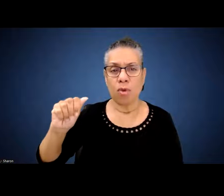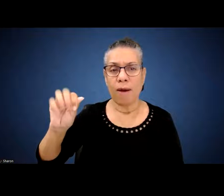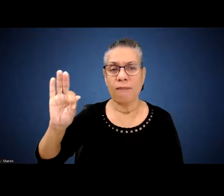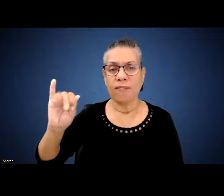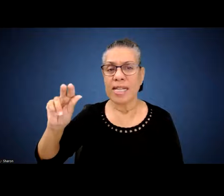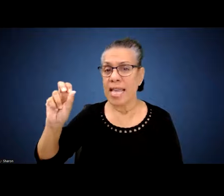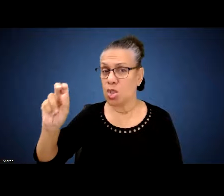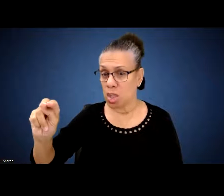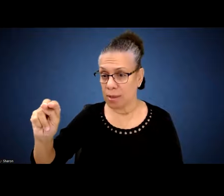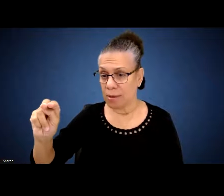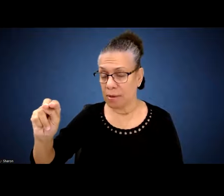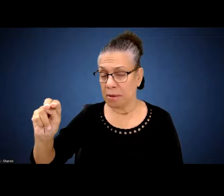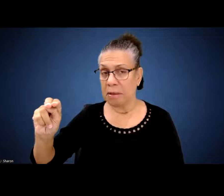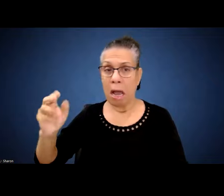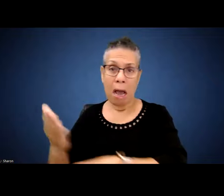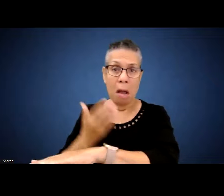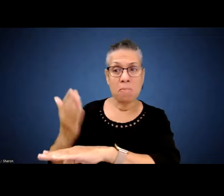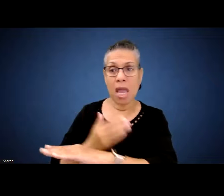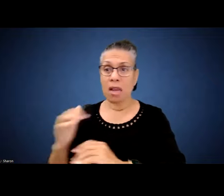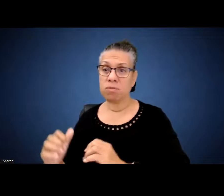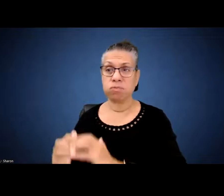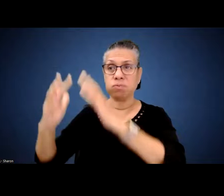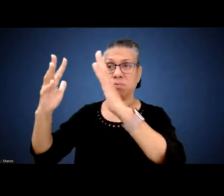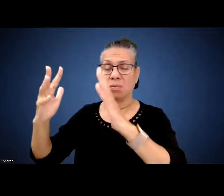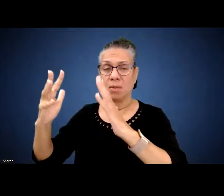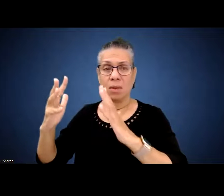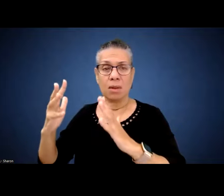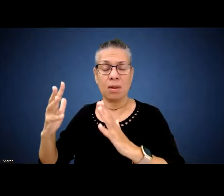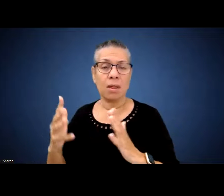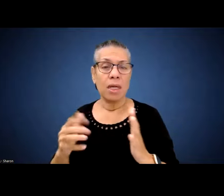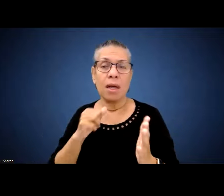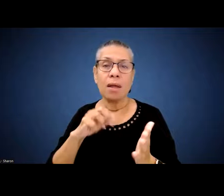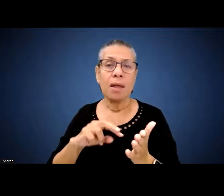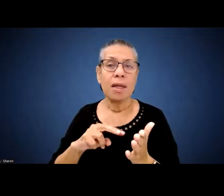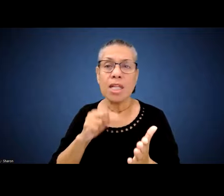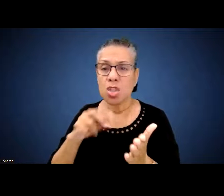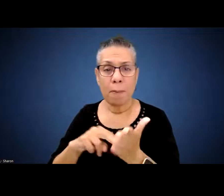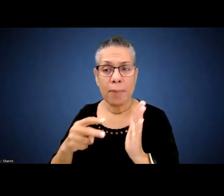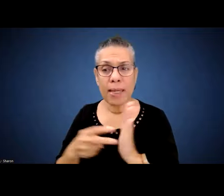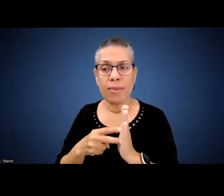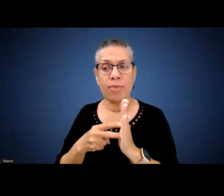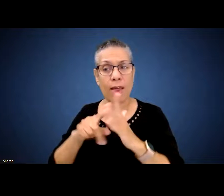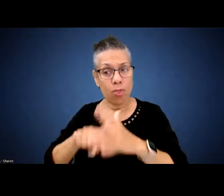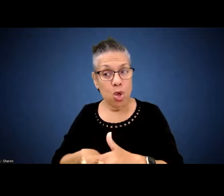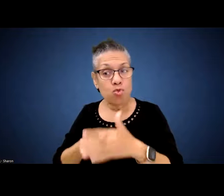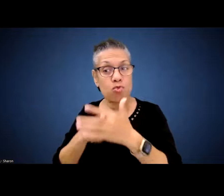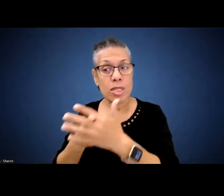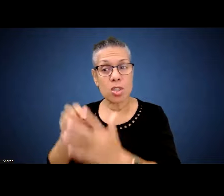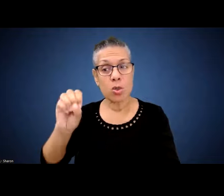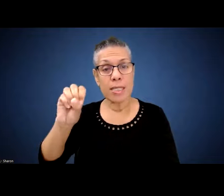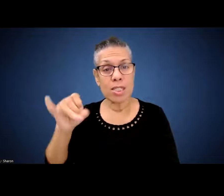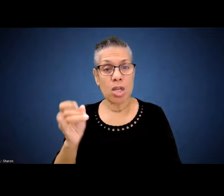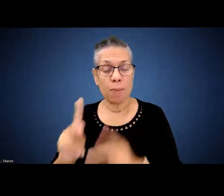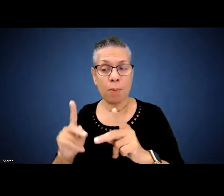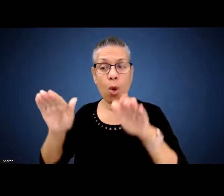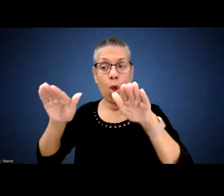in a lot of cases, I think it doesn't mean that the original EJ population, low income